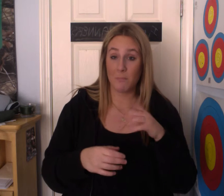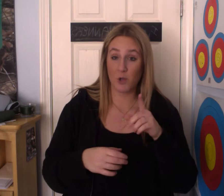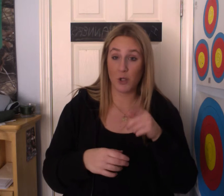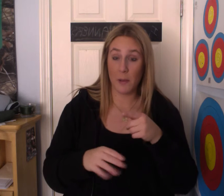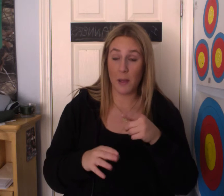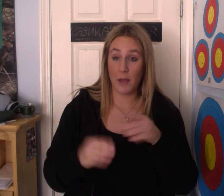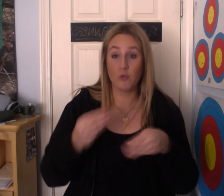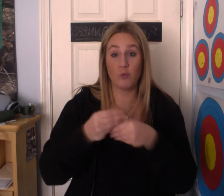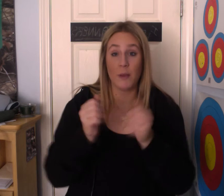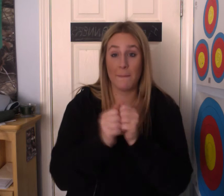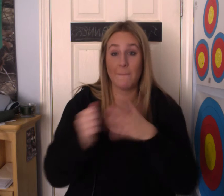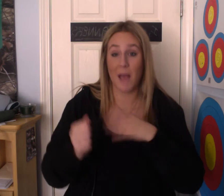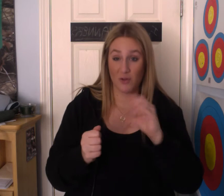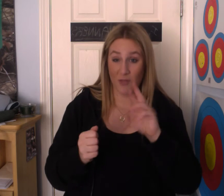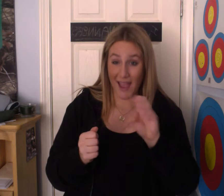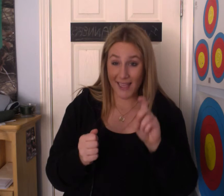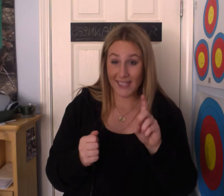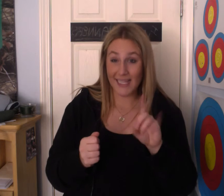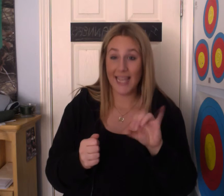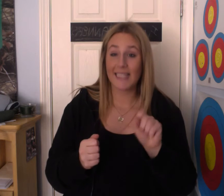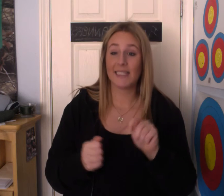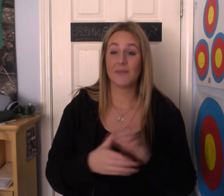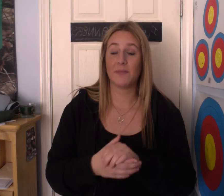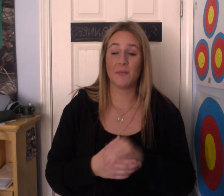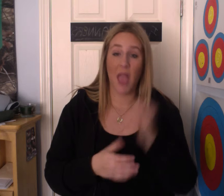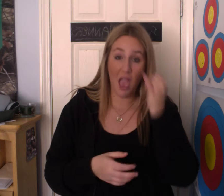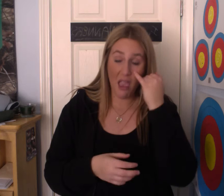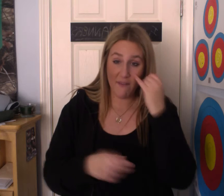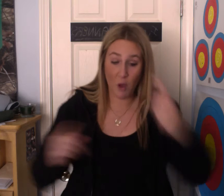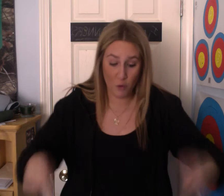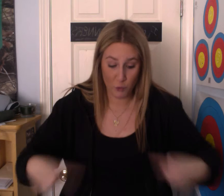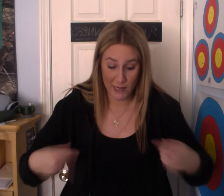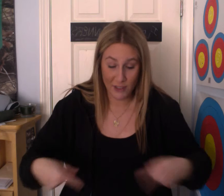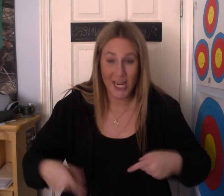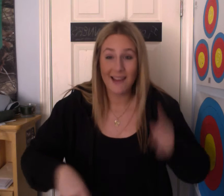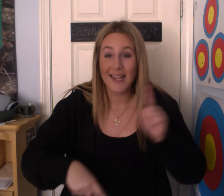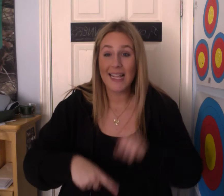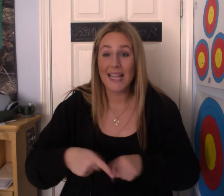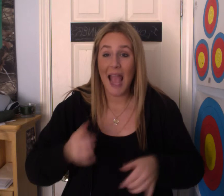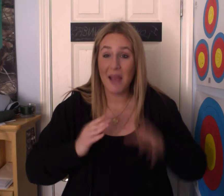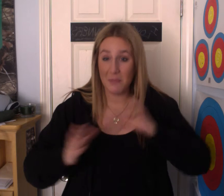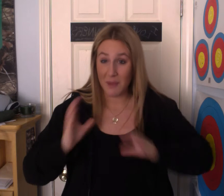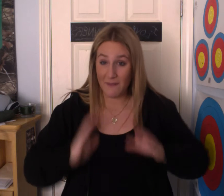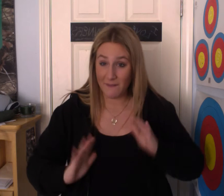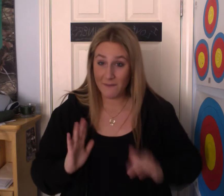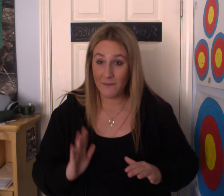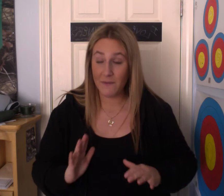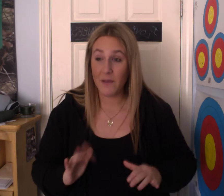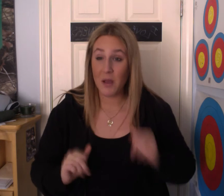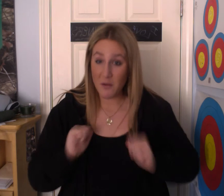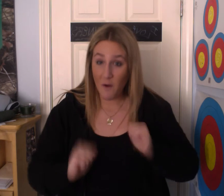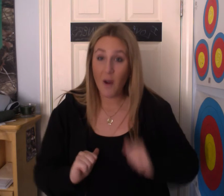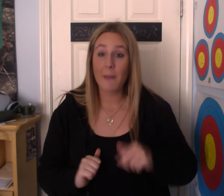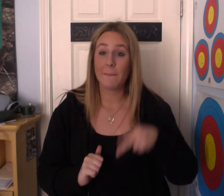Disability is as visual as race. If a wheelchair user can't play Beyonce, then Beyonce can't play a wheelchair user.